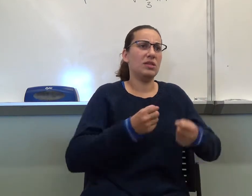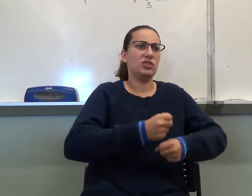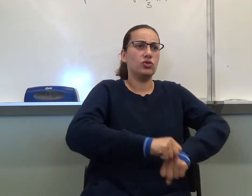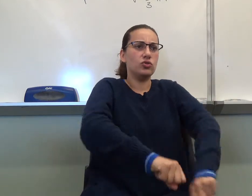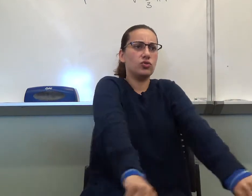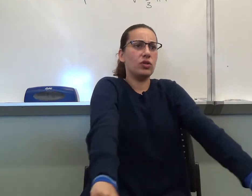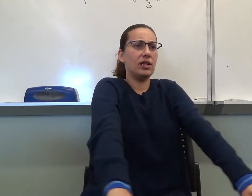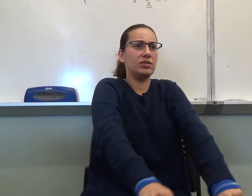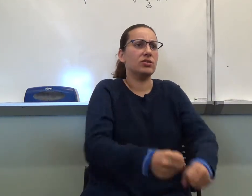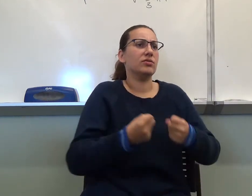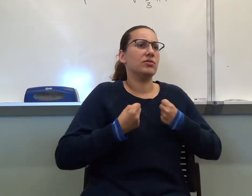and Fran,